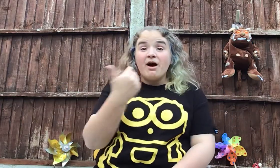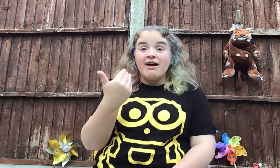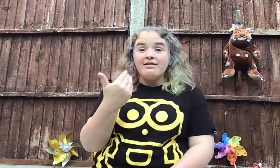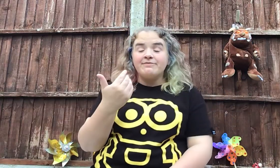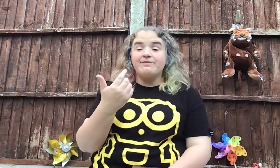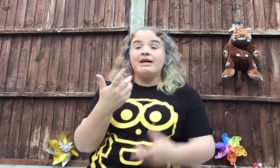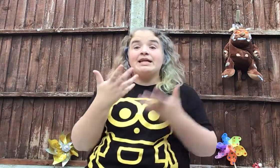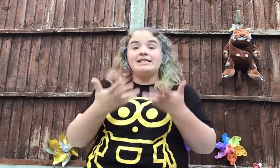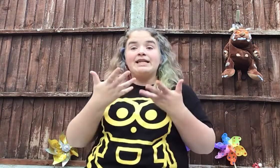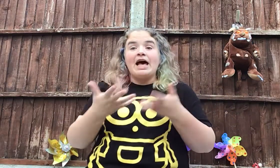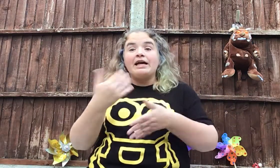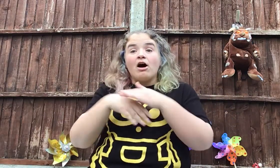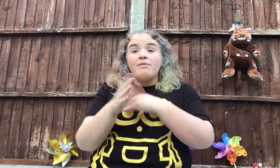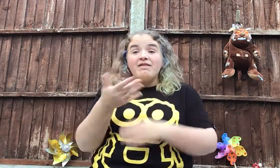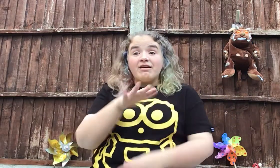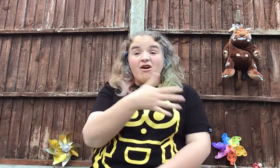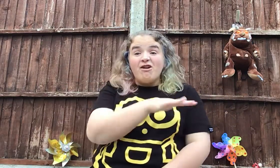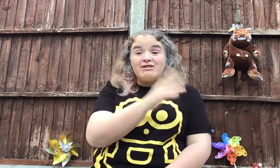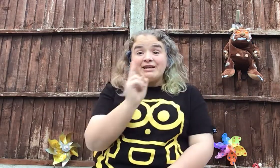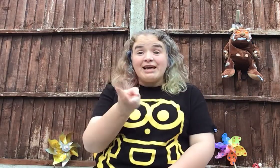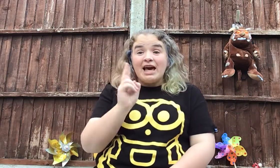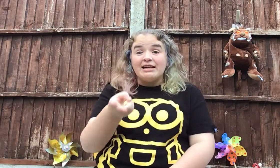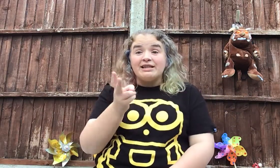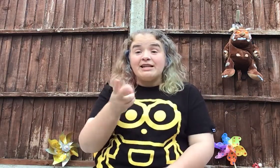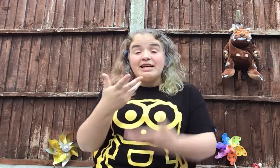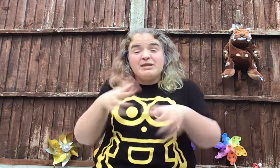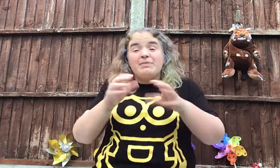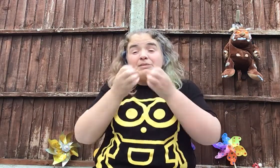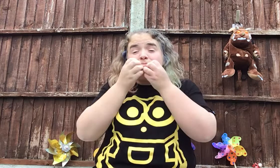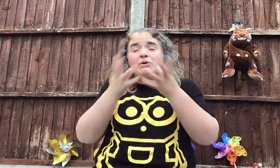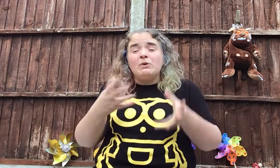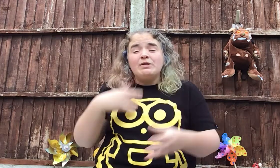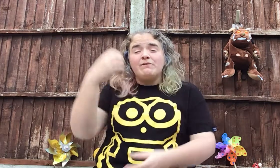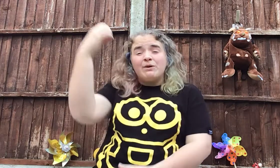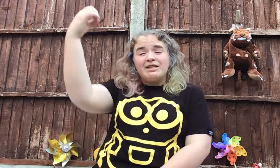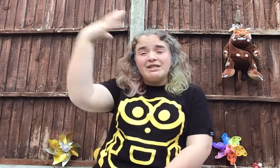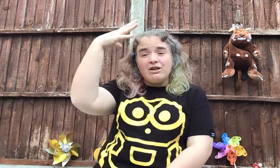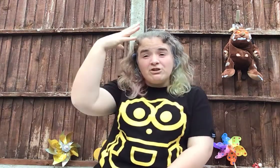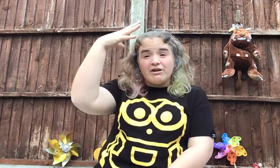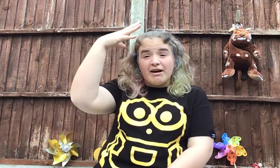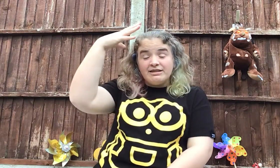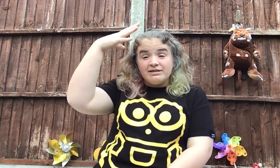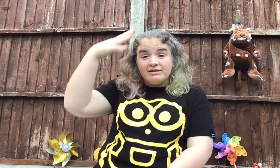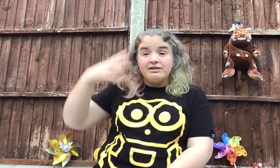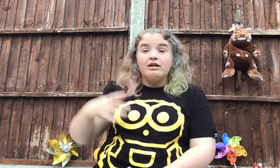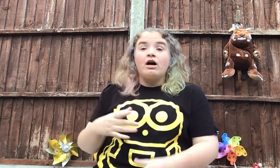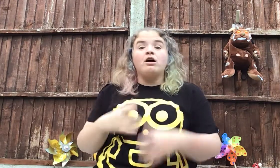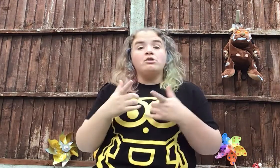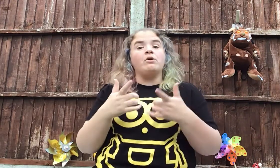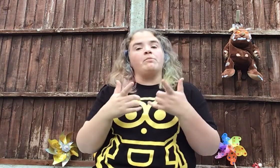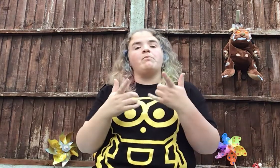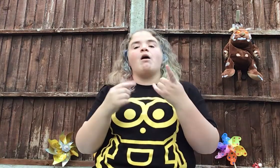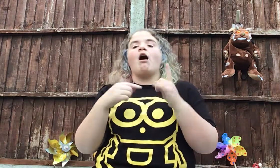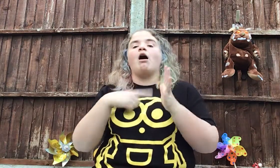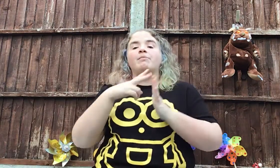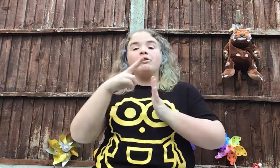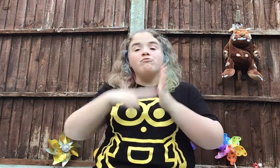everyone! Today I'm in the garden again. It's been beautiful in the sunshine. So I'm going to read